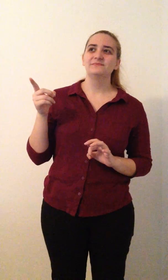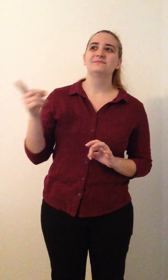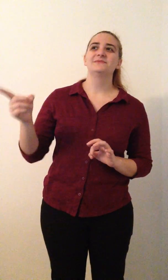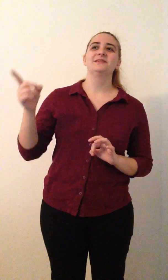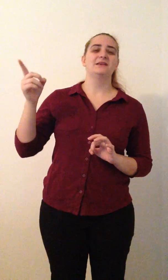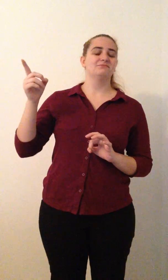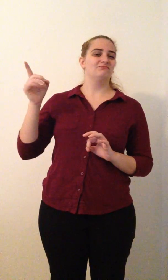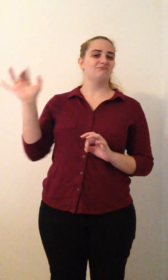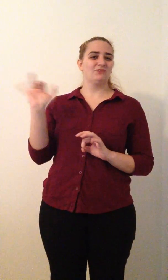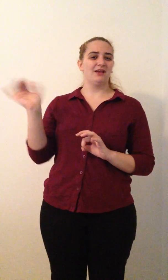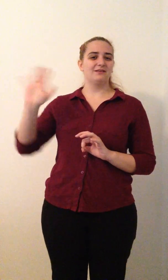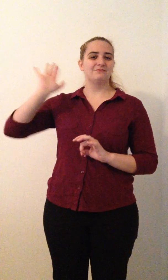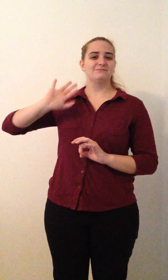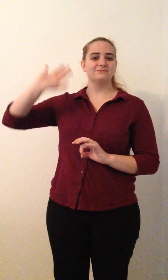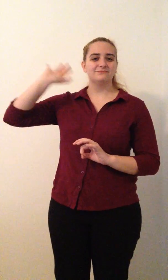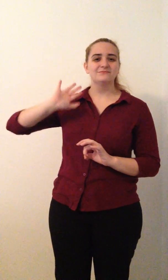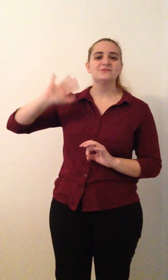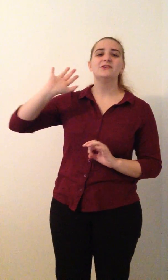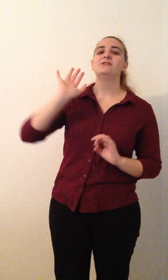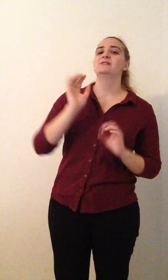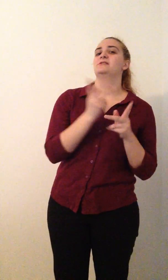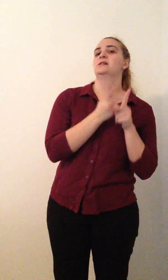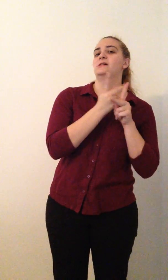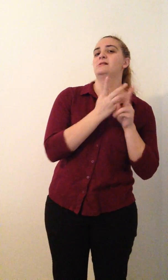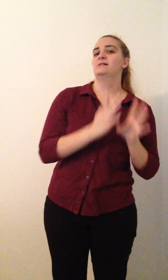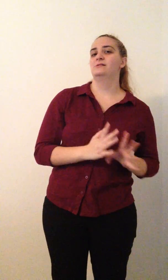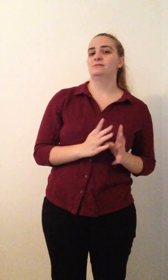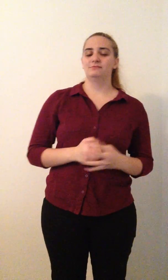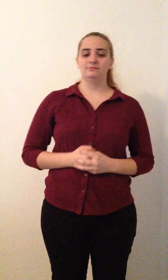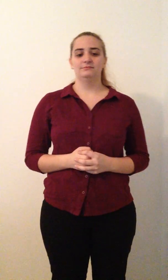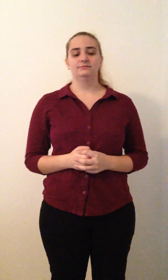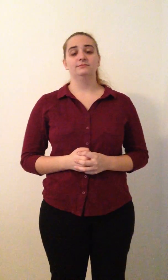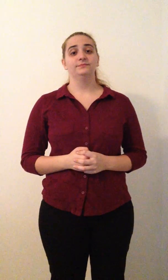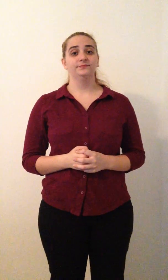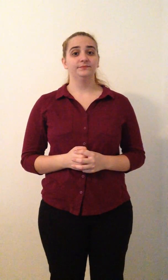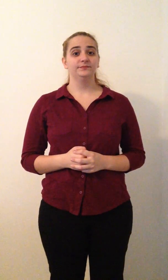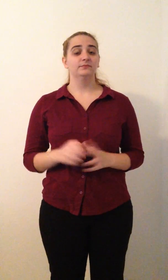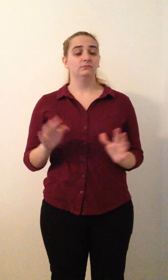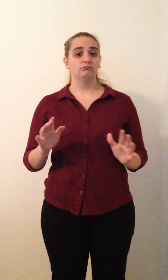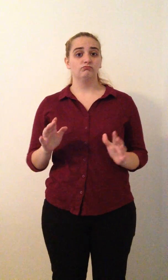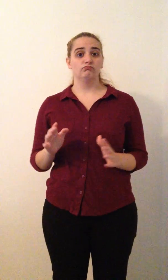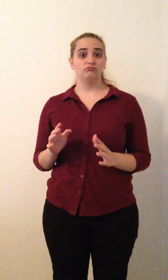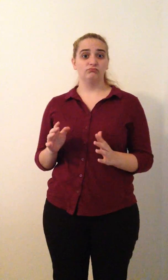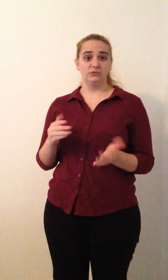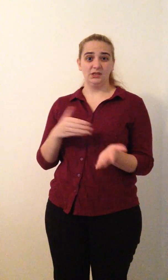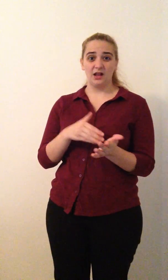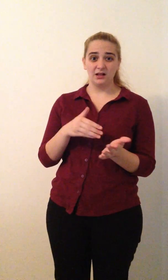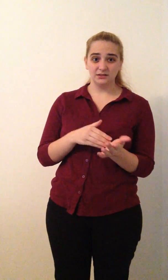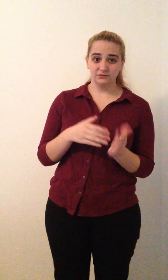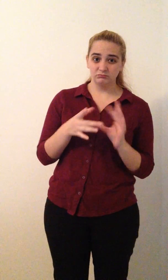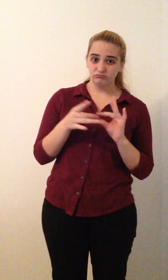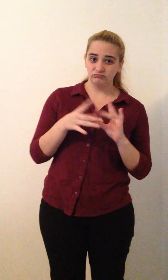is amazing, say that basically our brain has tricked us